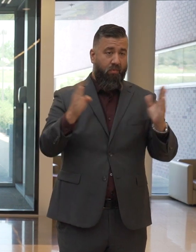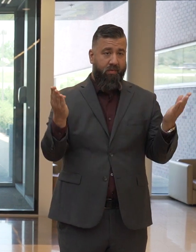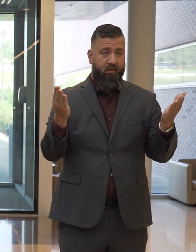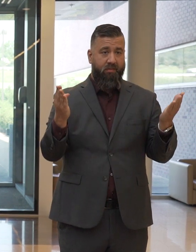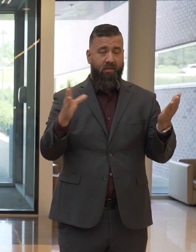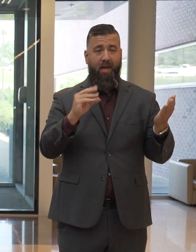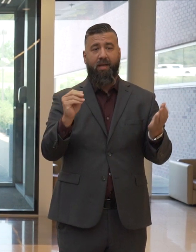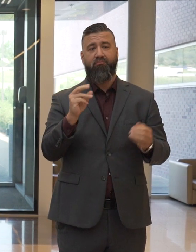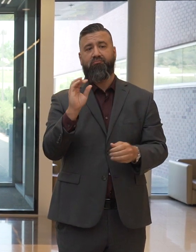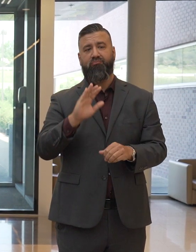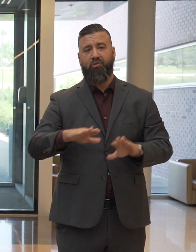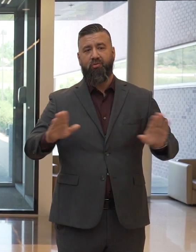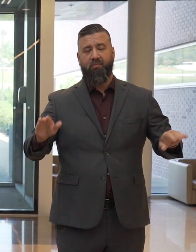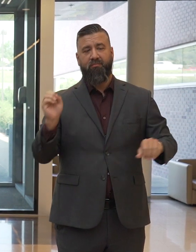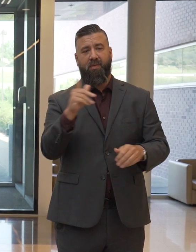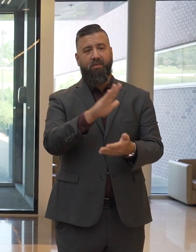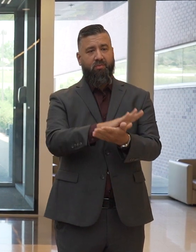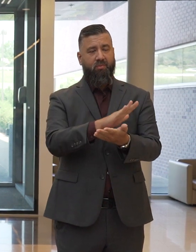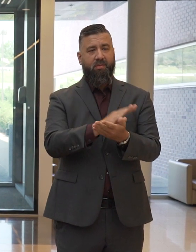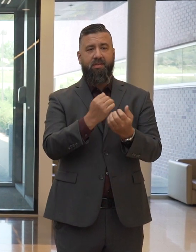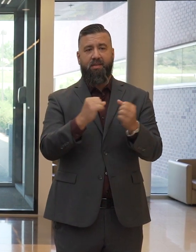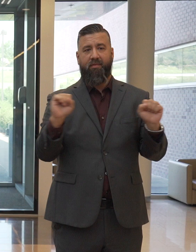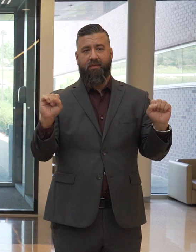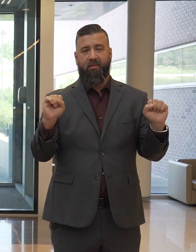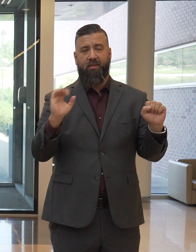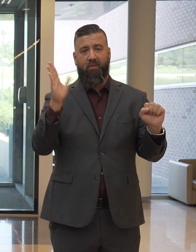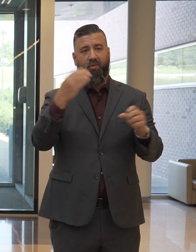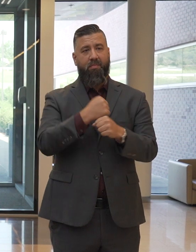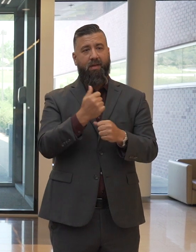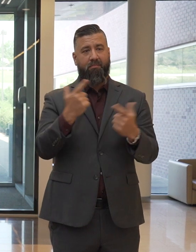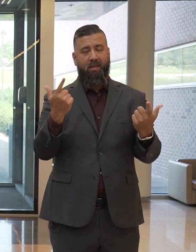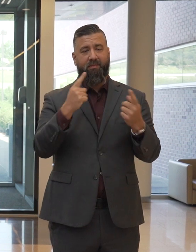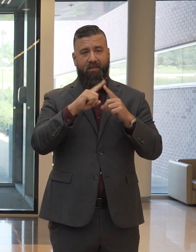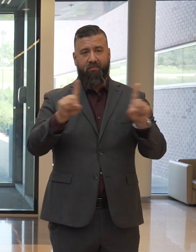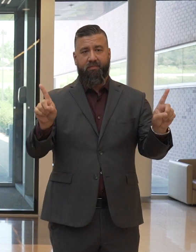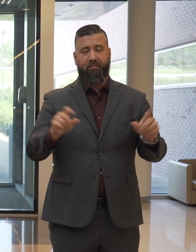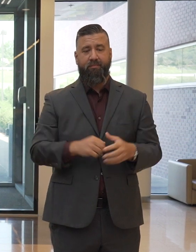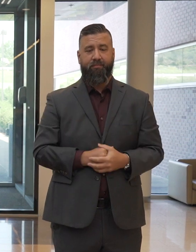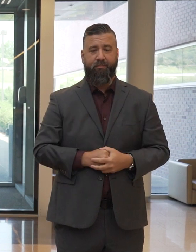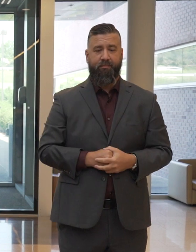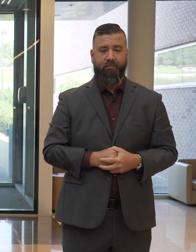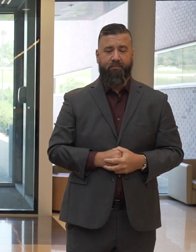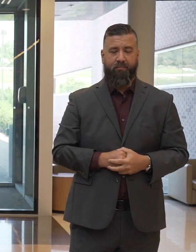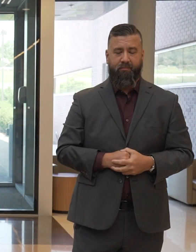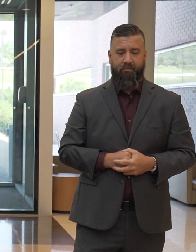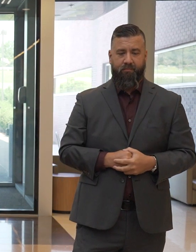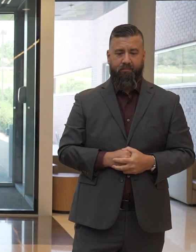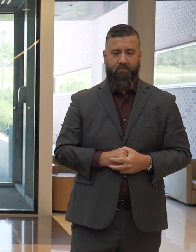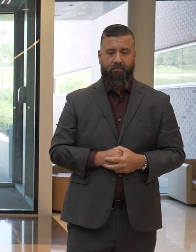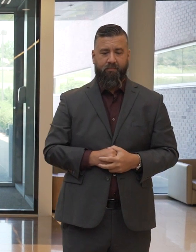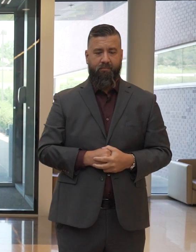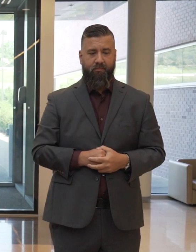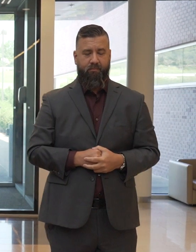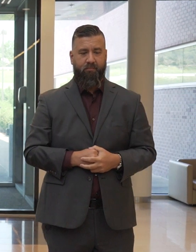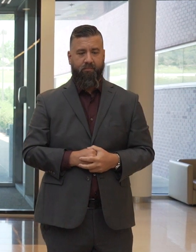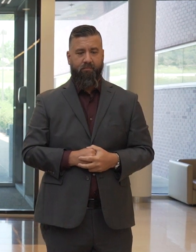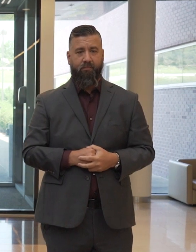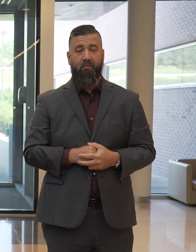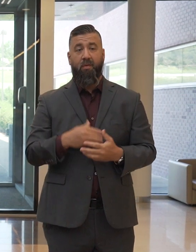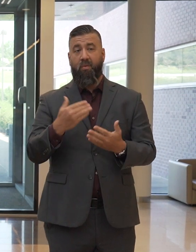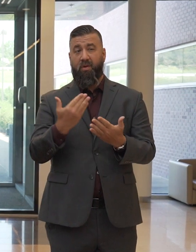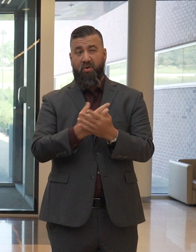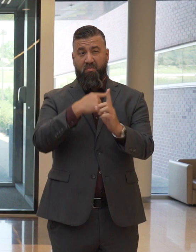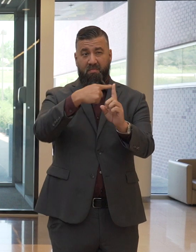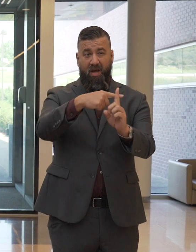kids back in the classroom safely is going to make a big difference. With new cases escalating across